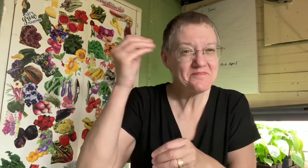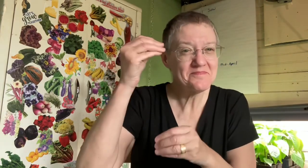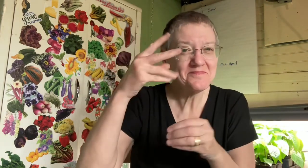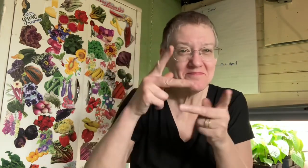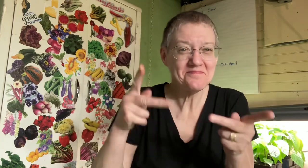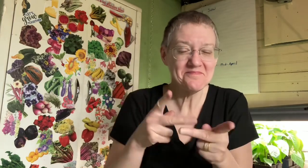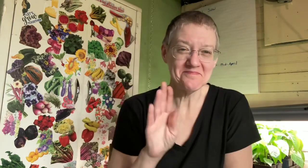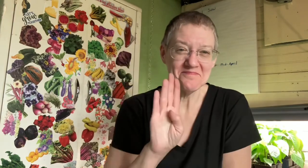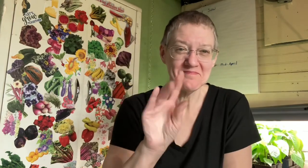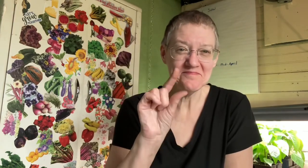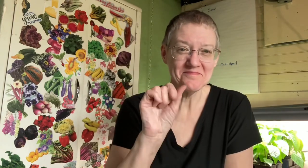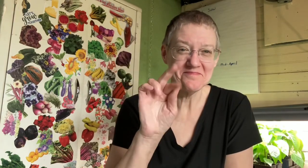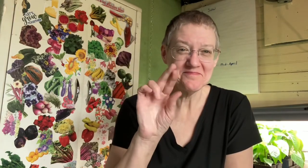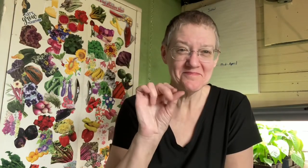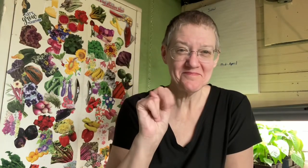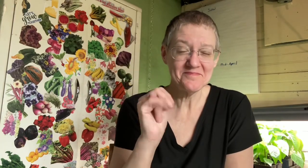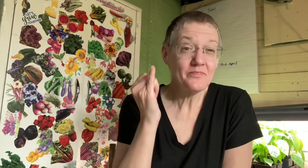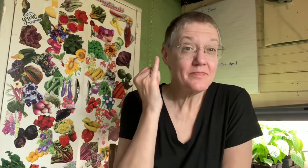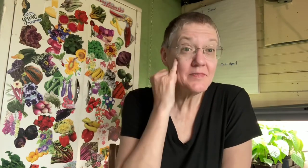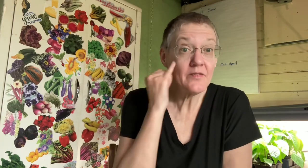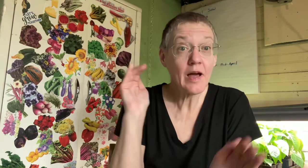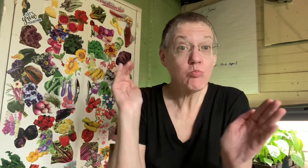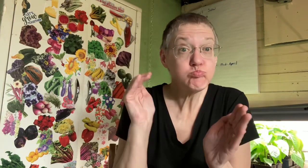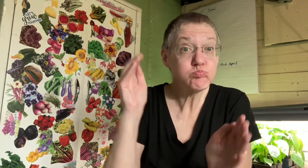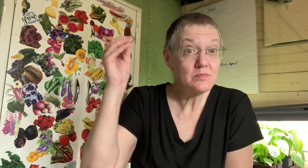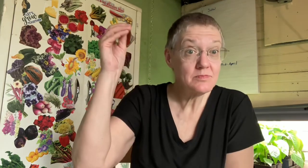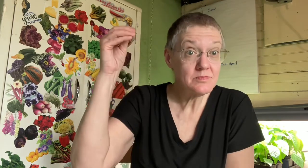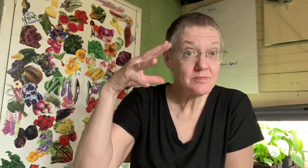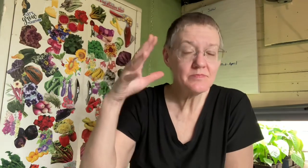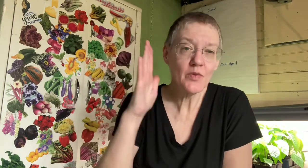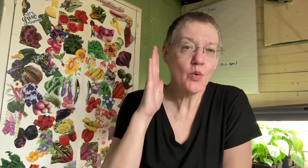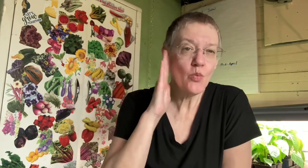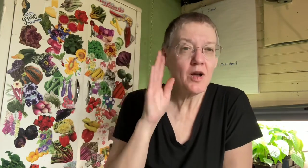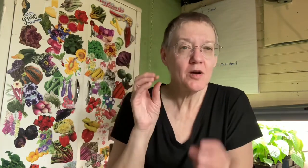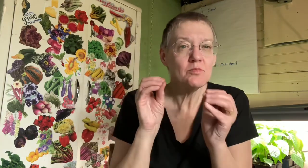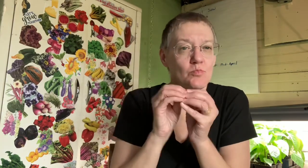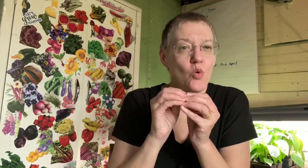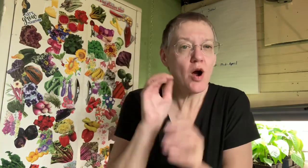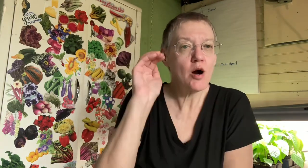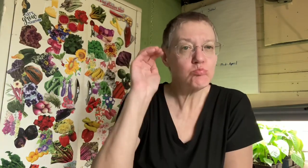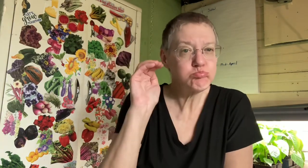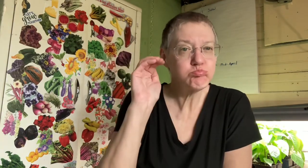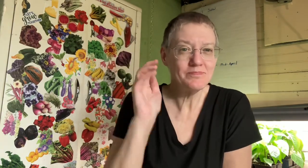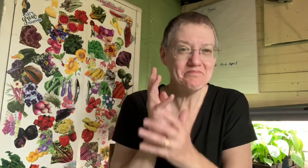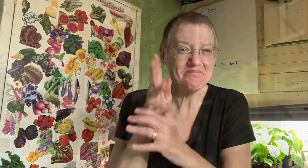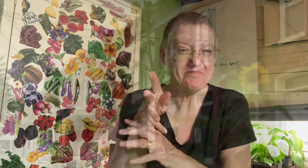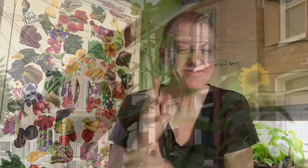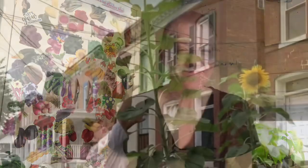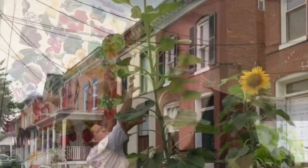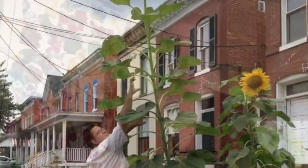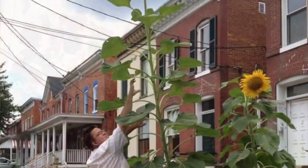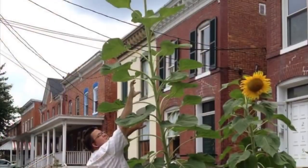heads, put them in the sunniest location of your garden. If they have less sun, they're going to be shorter and